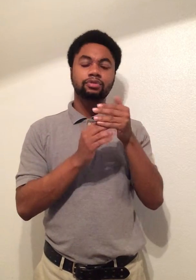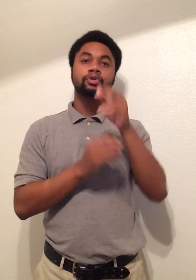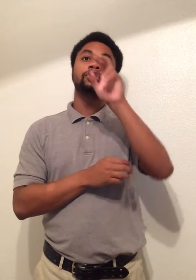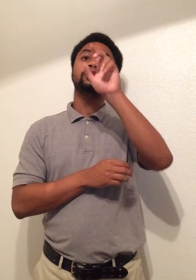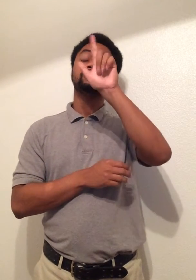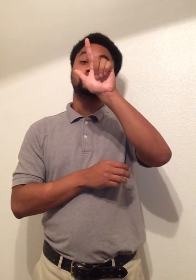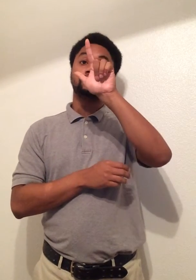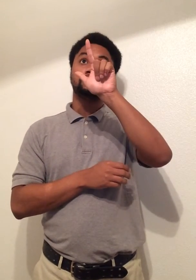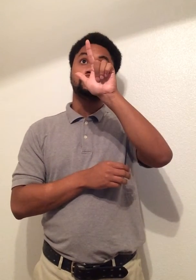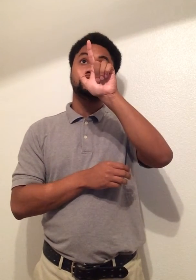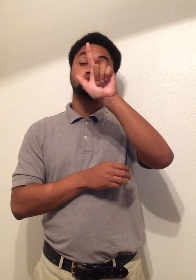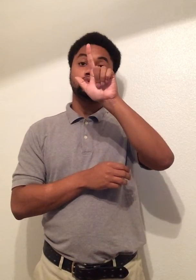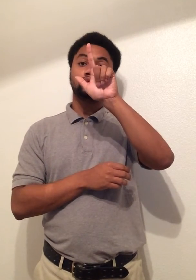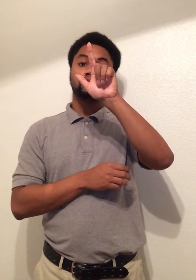21 halves. And what do we do with 6?